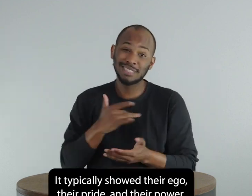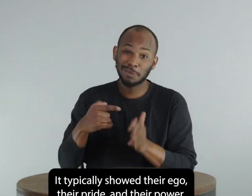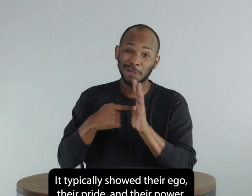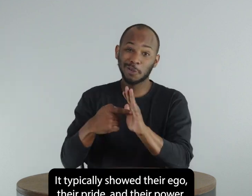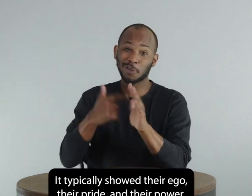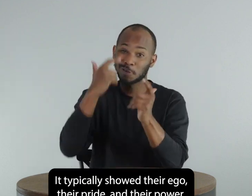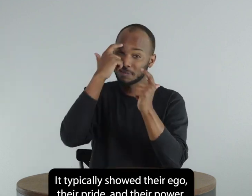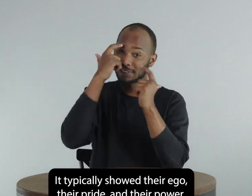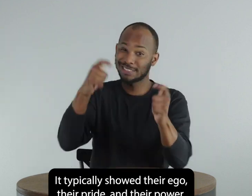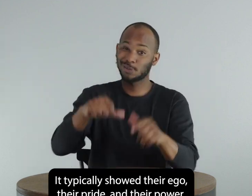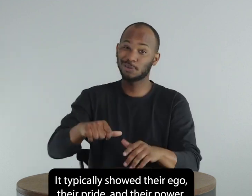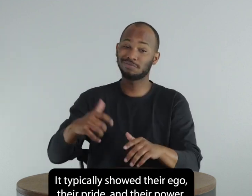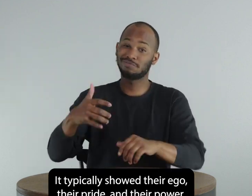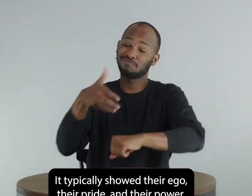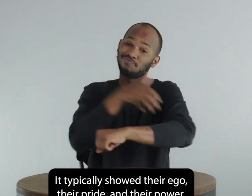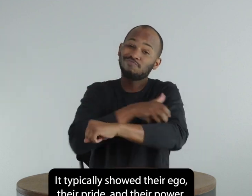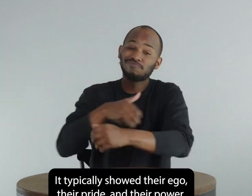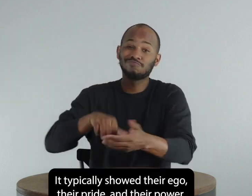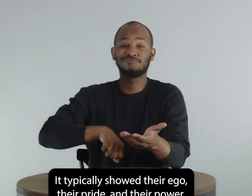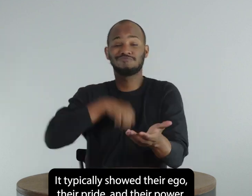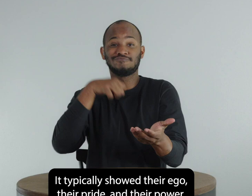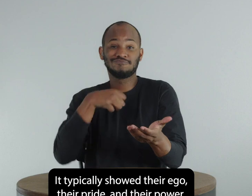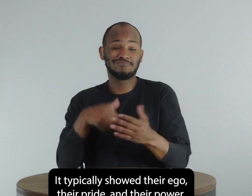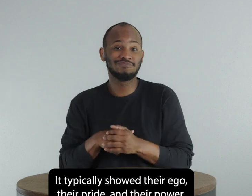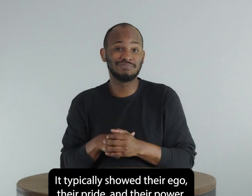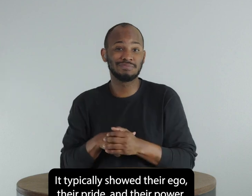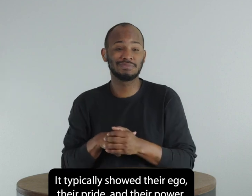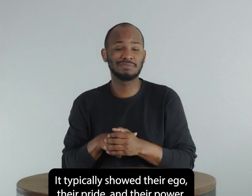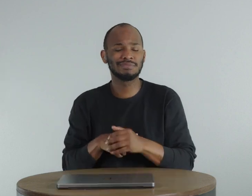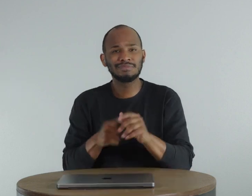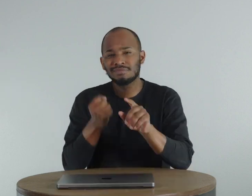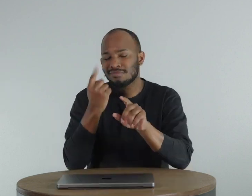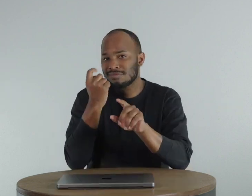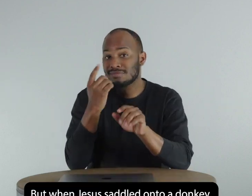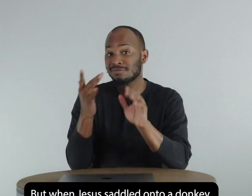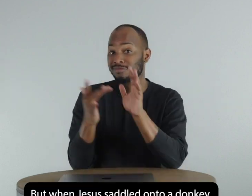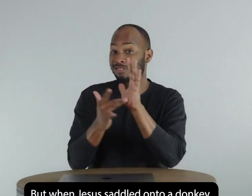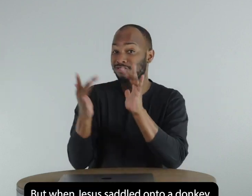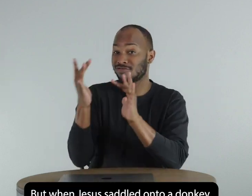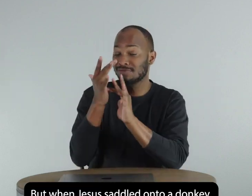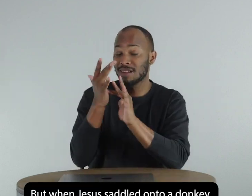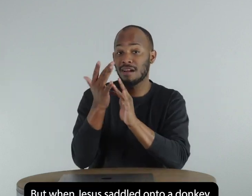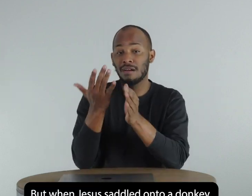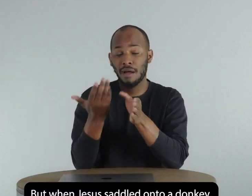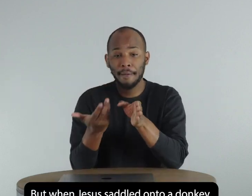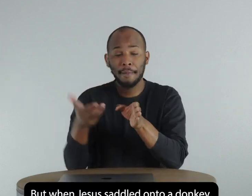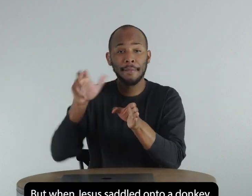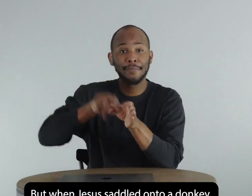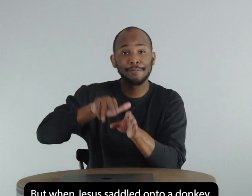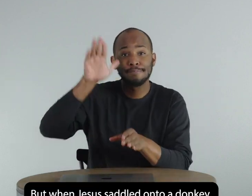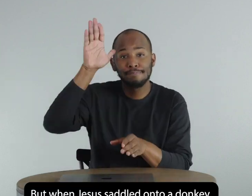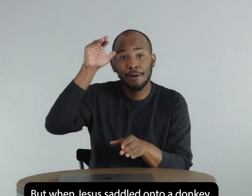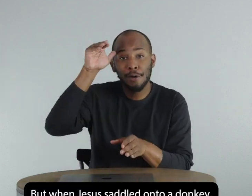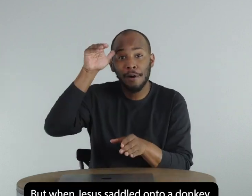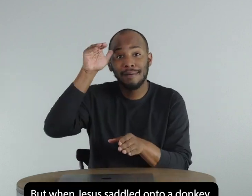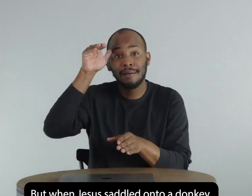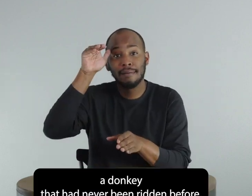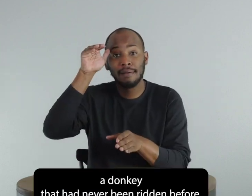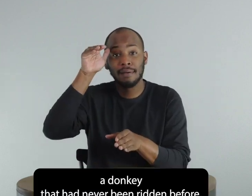It typically showed their ego, their pride, and power. But when Jesus saddled onto a